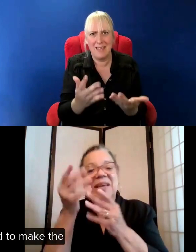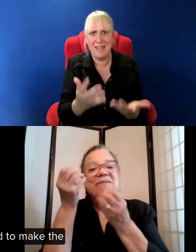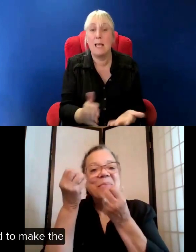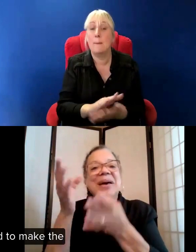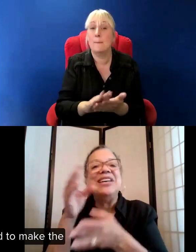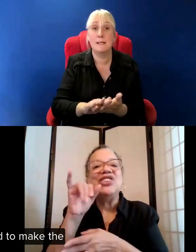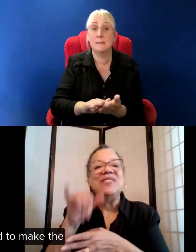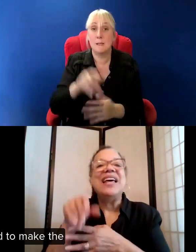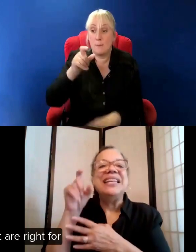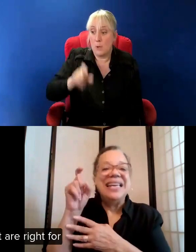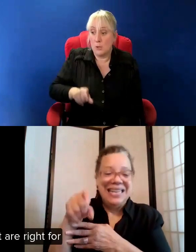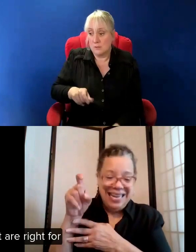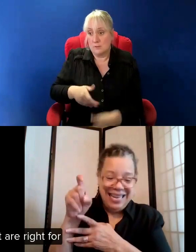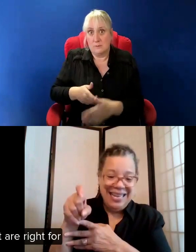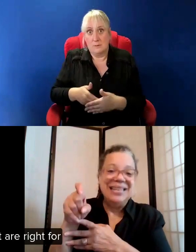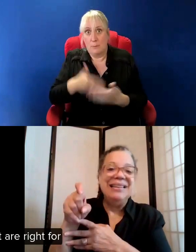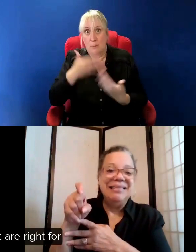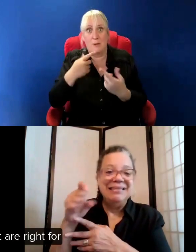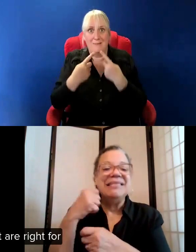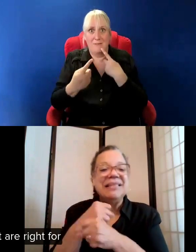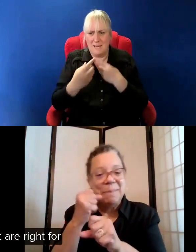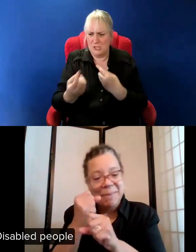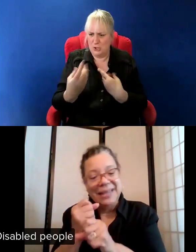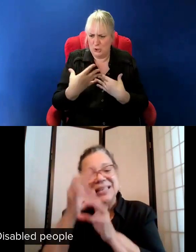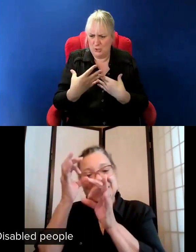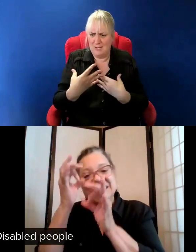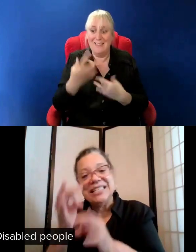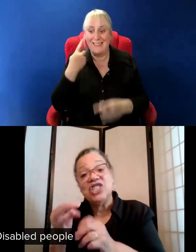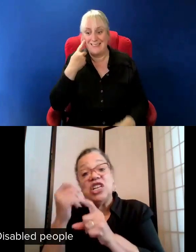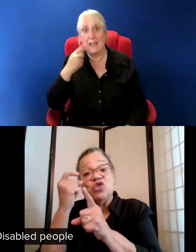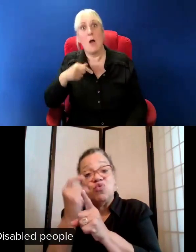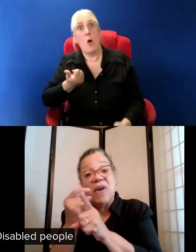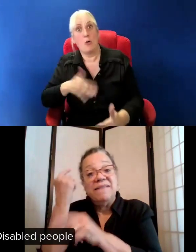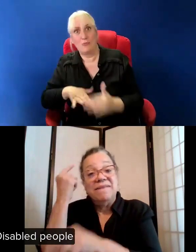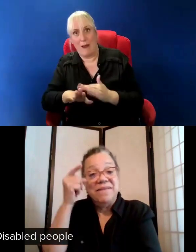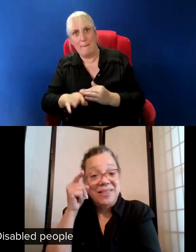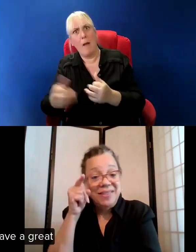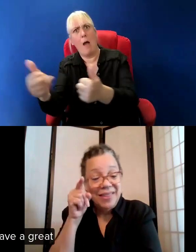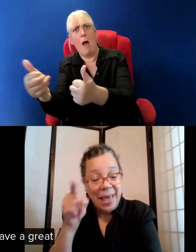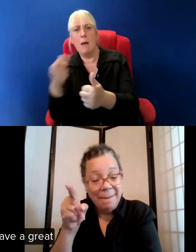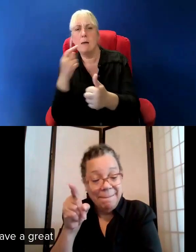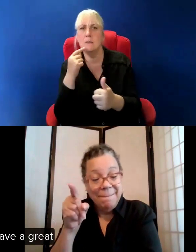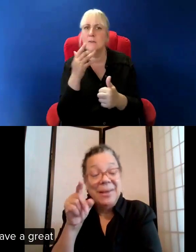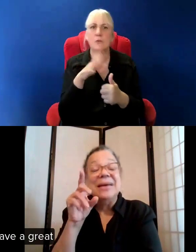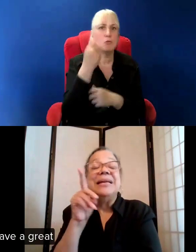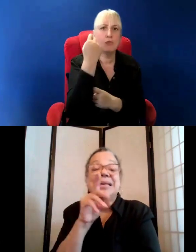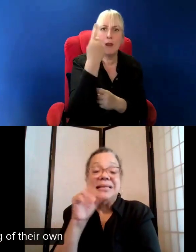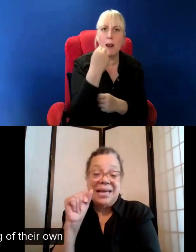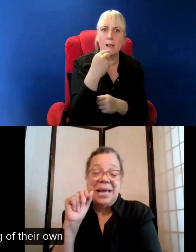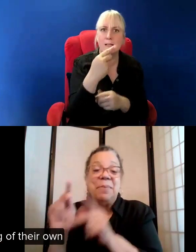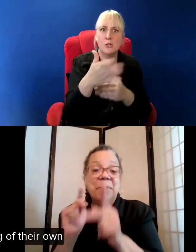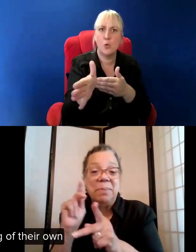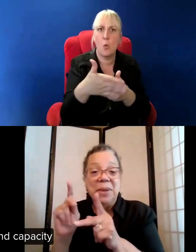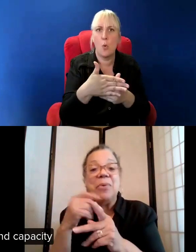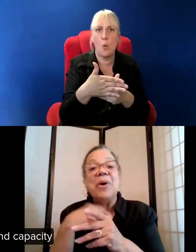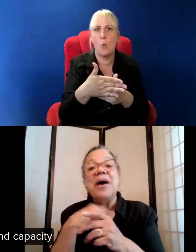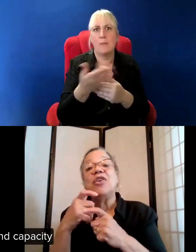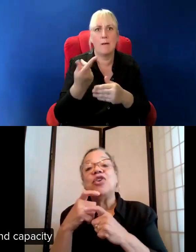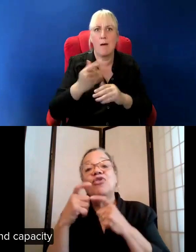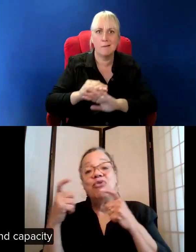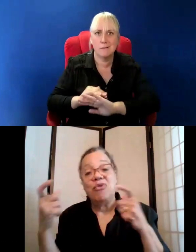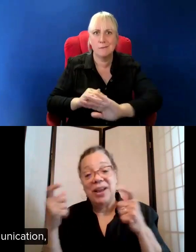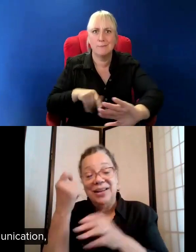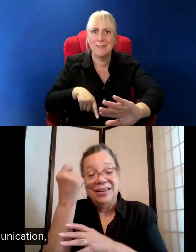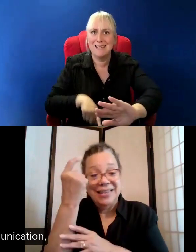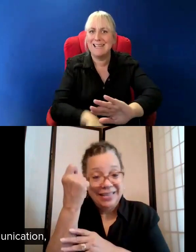need to make the decisions that are right for them, because disabled people know and have a great understanding of their own expertise